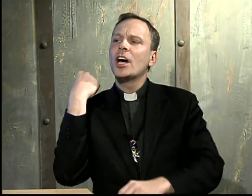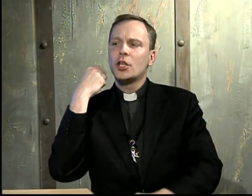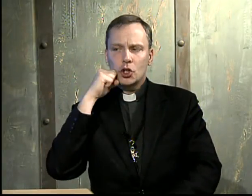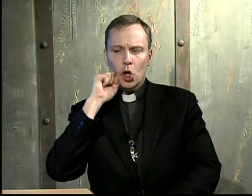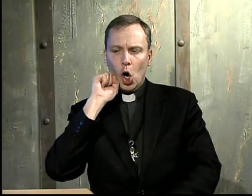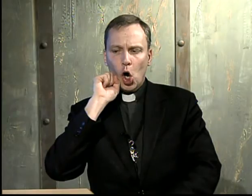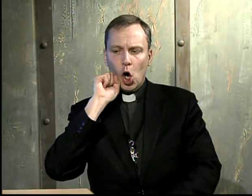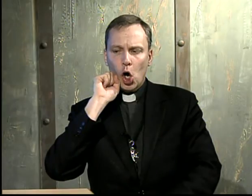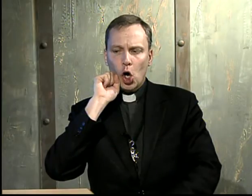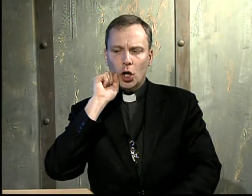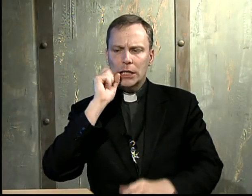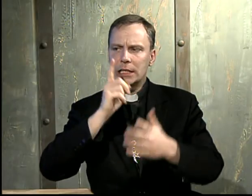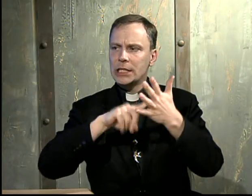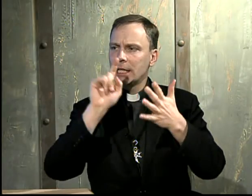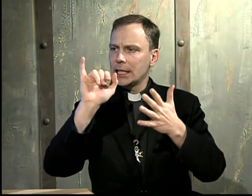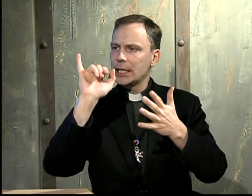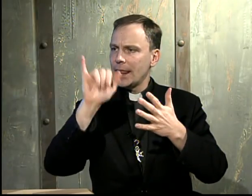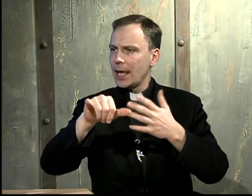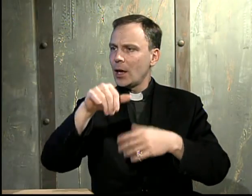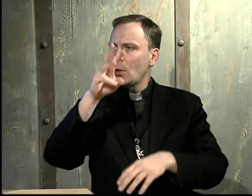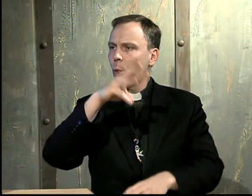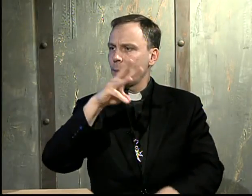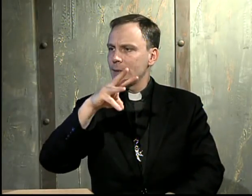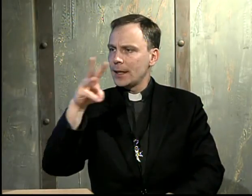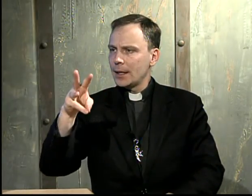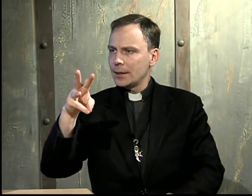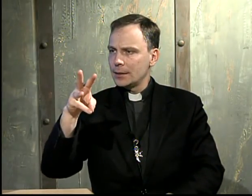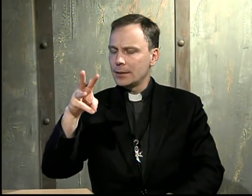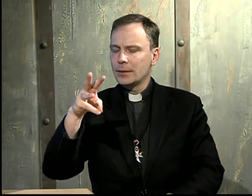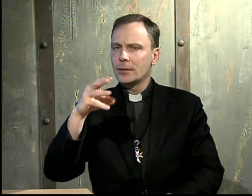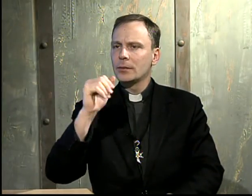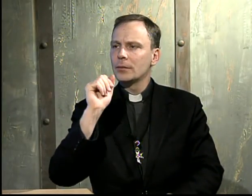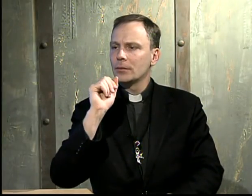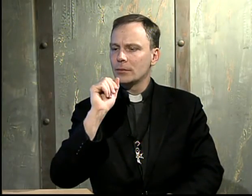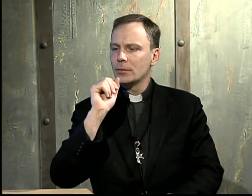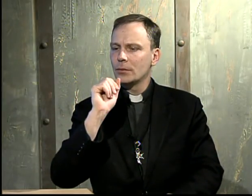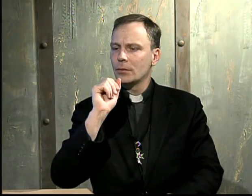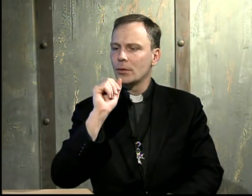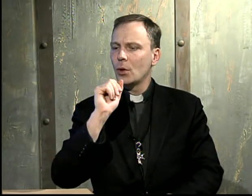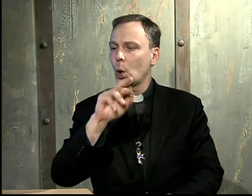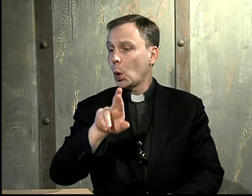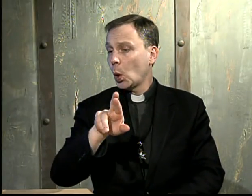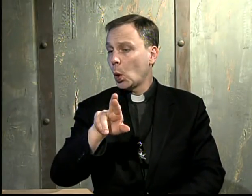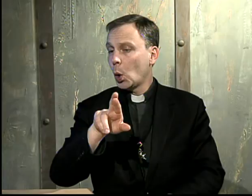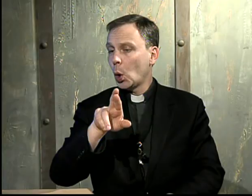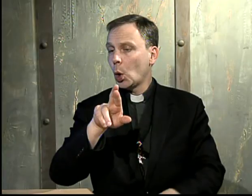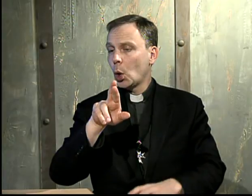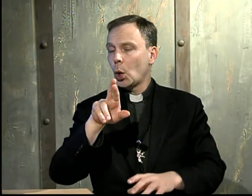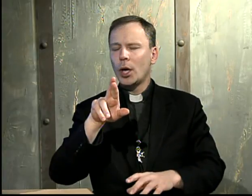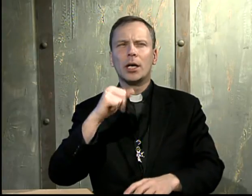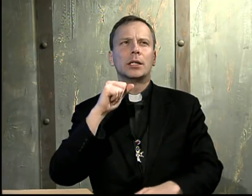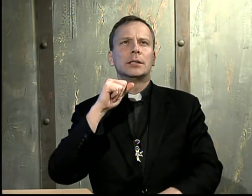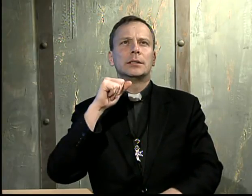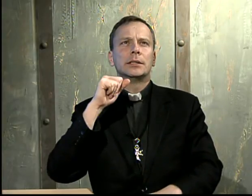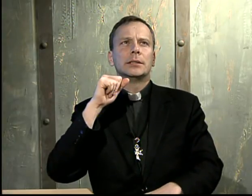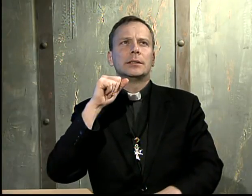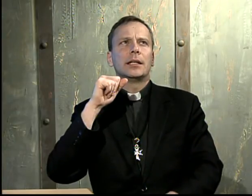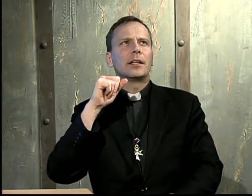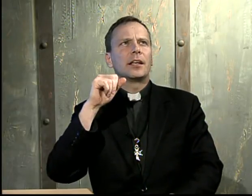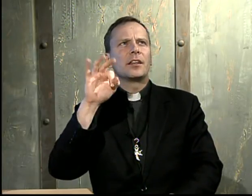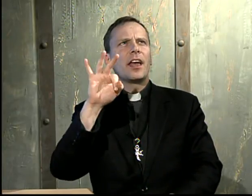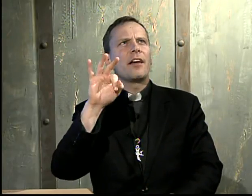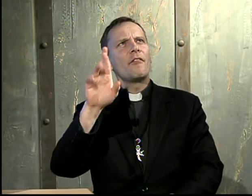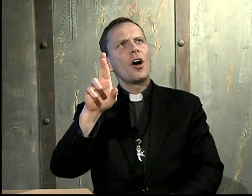a great moment. So it's a good idea to email Father Sean Carey about that, and you can find his email address